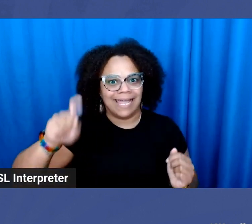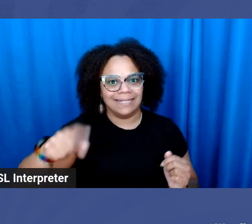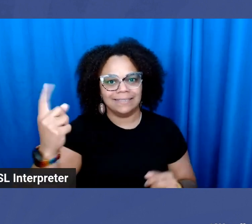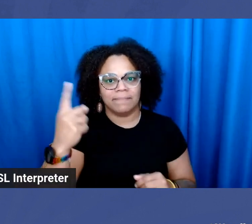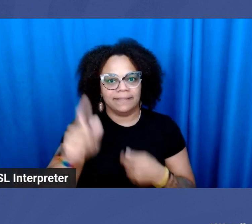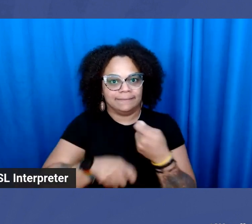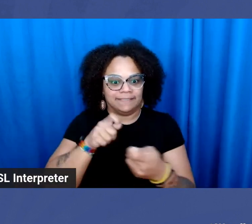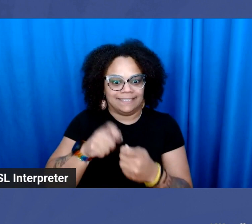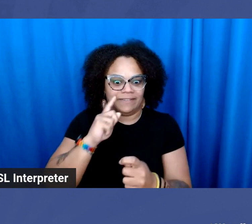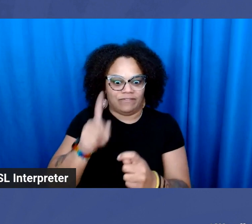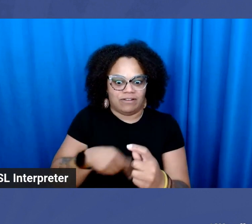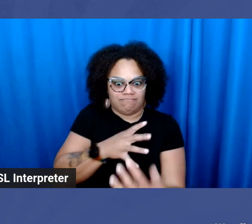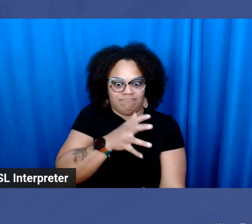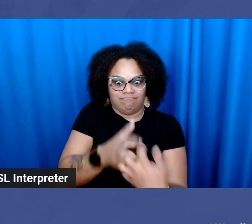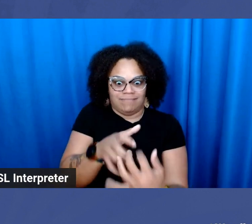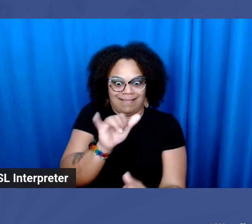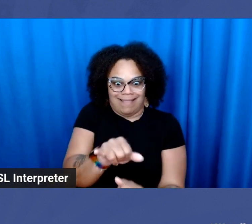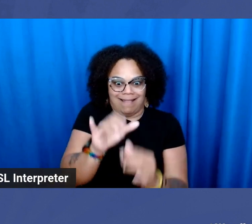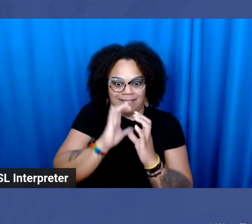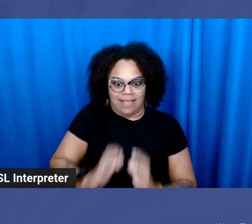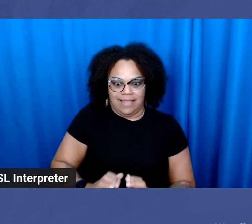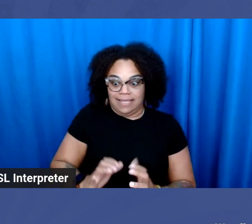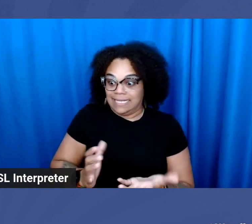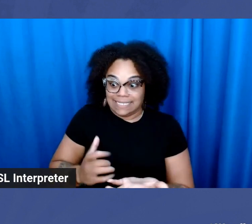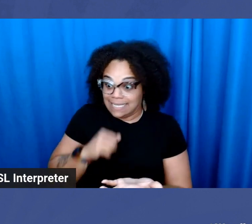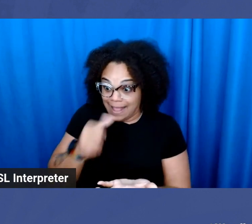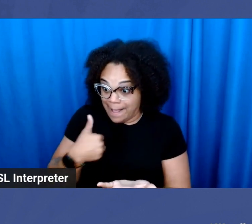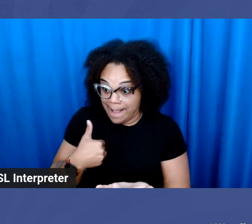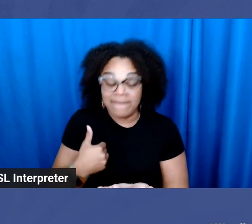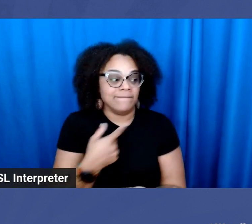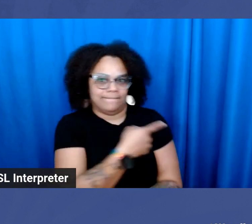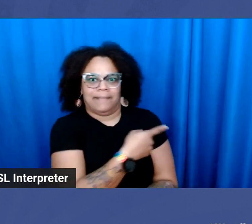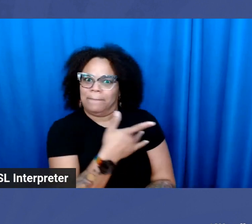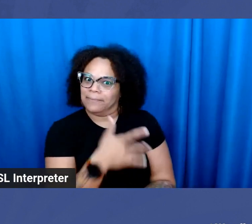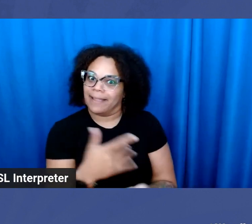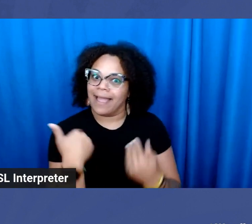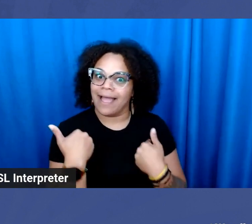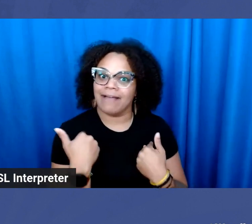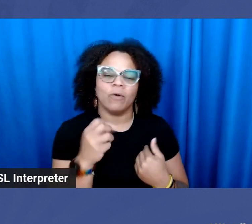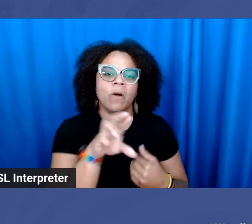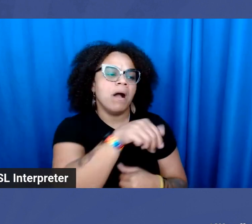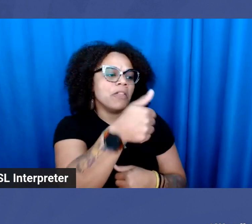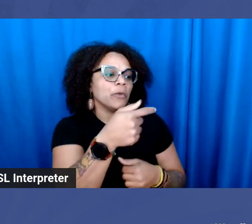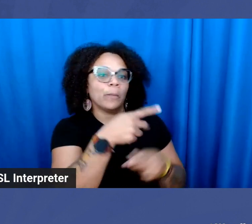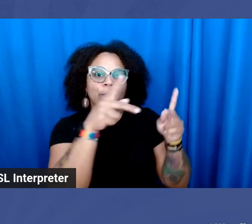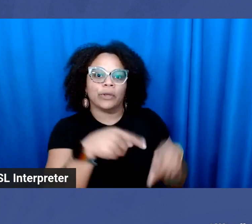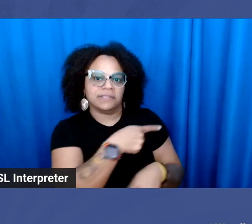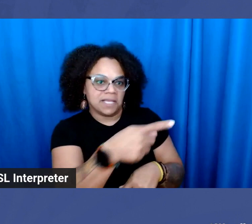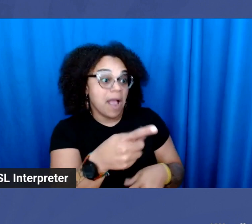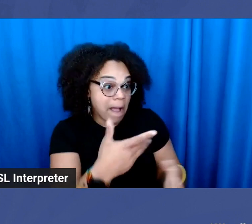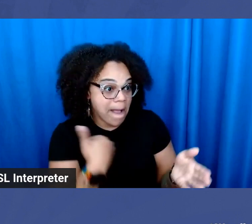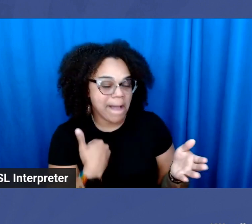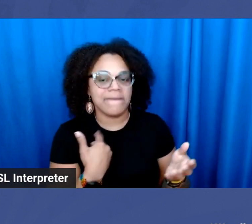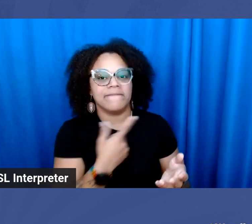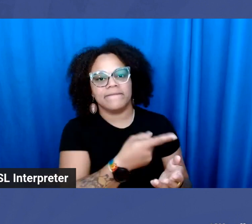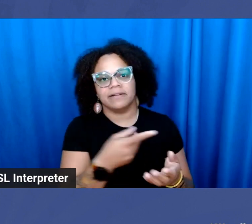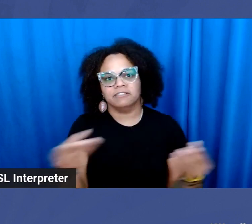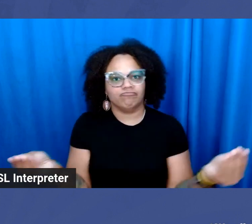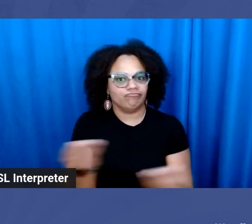client, and I might not have it, and so she would have it, or somebody else would have something, and we were always supporting each other in that